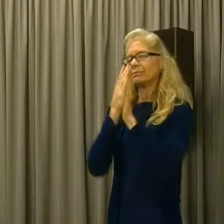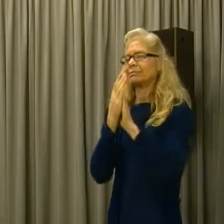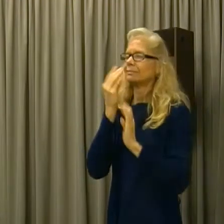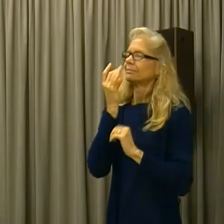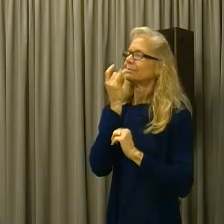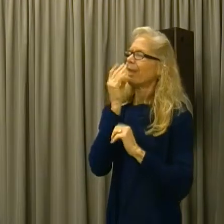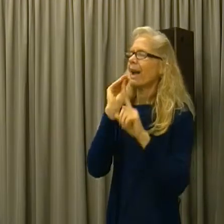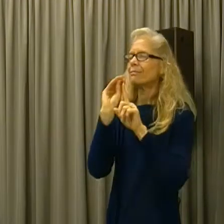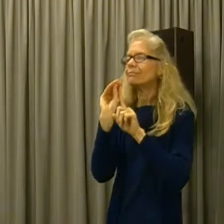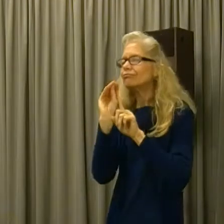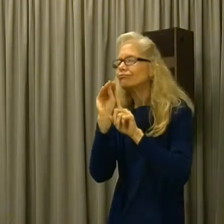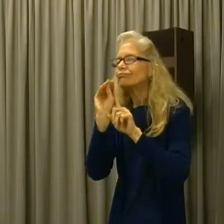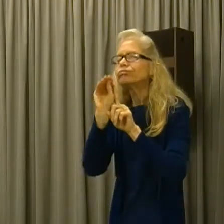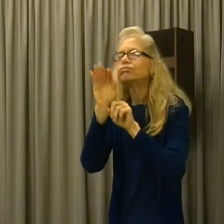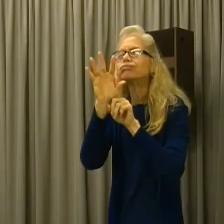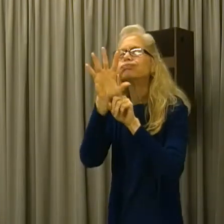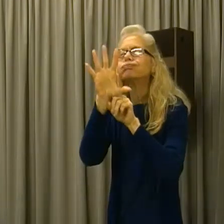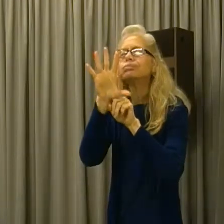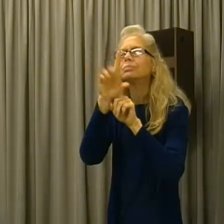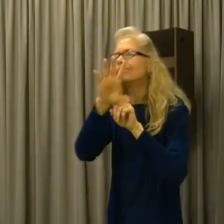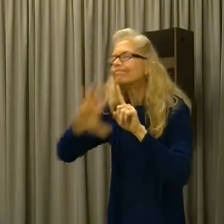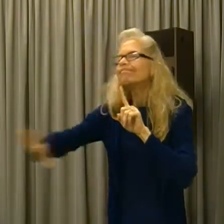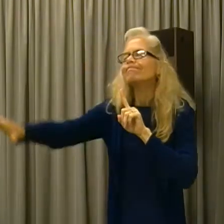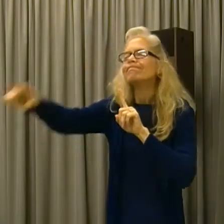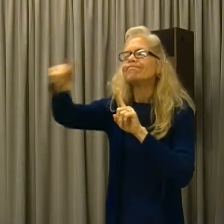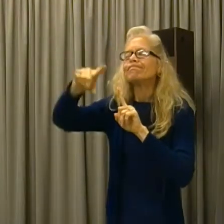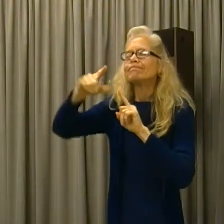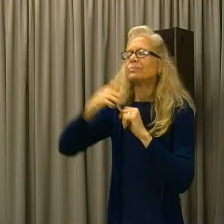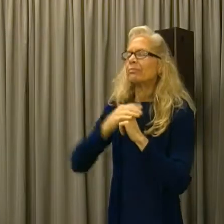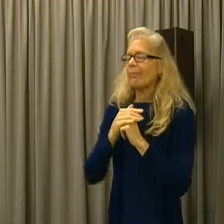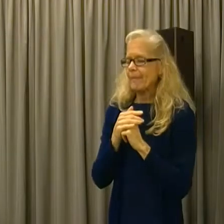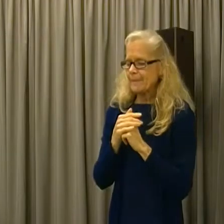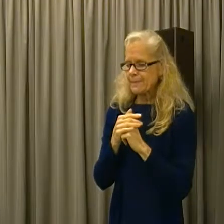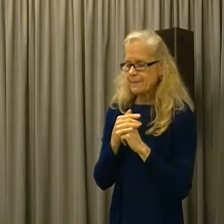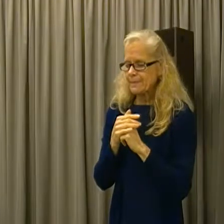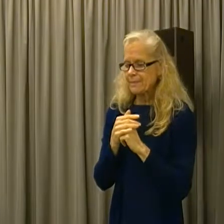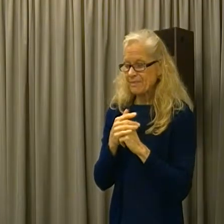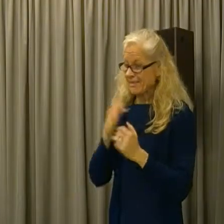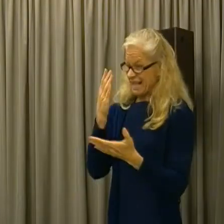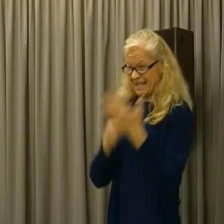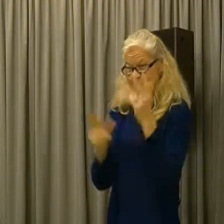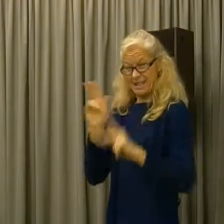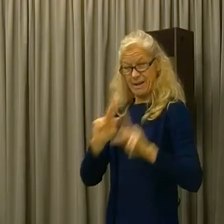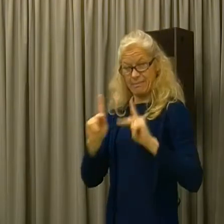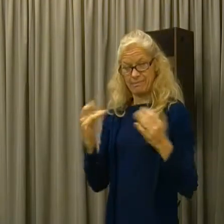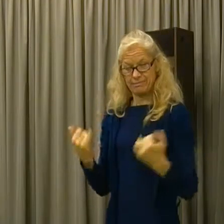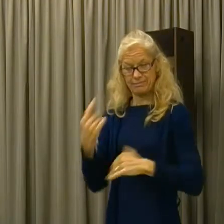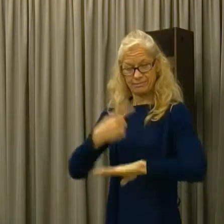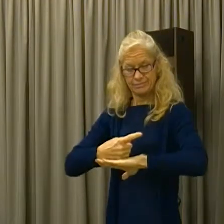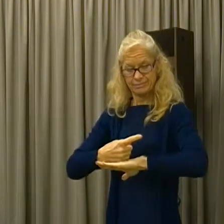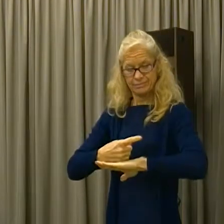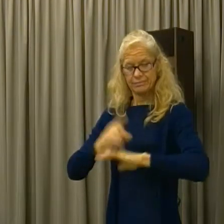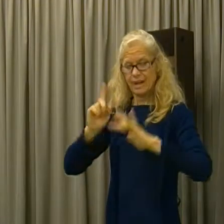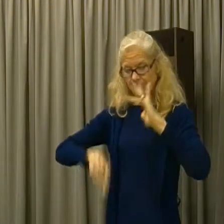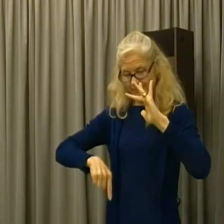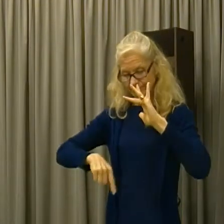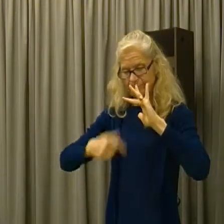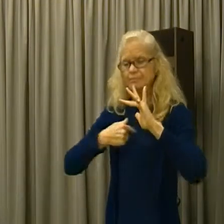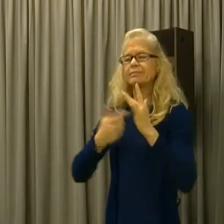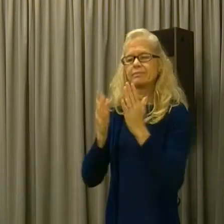And Father, just be with each one. Dear God, edify your church this morning. And I pray that you